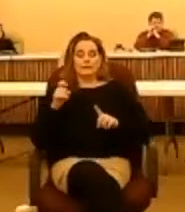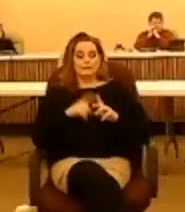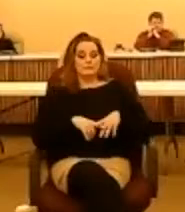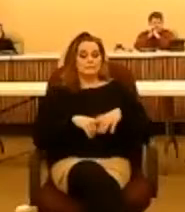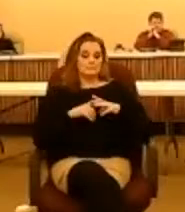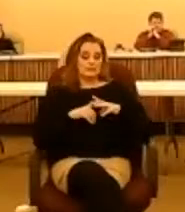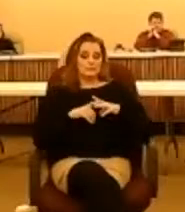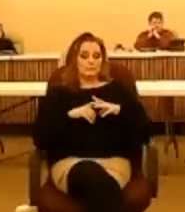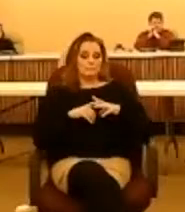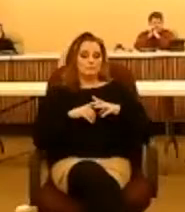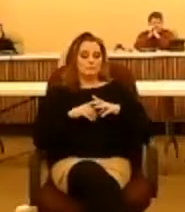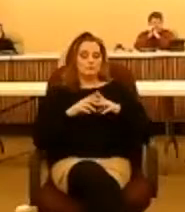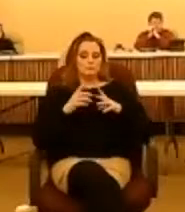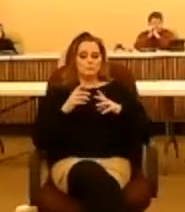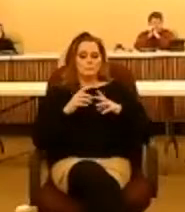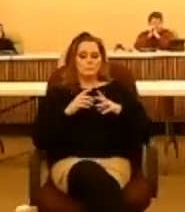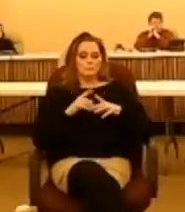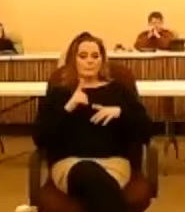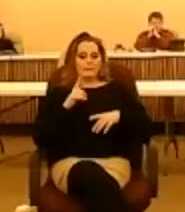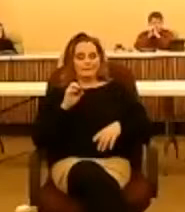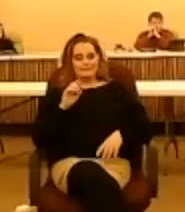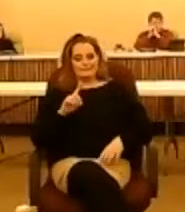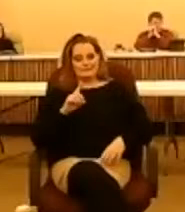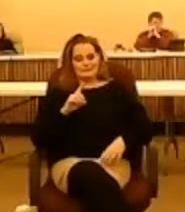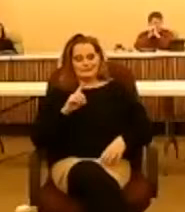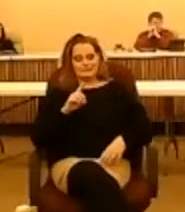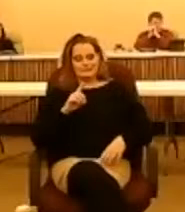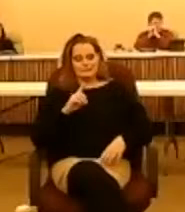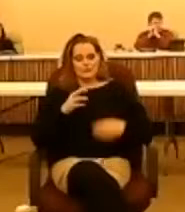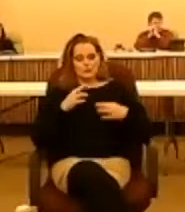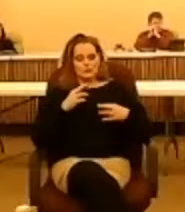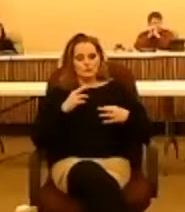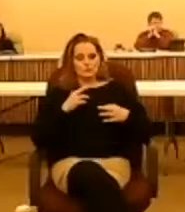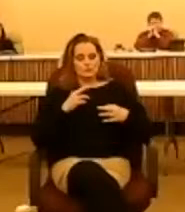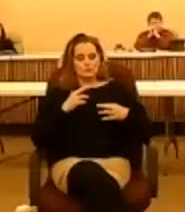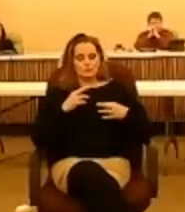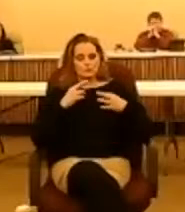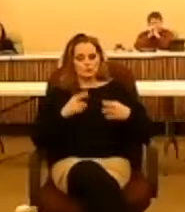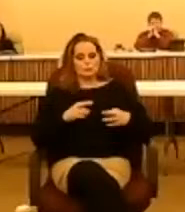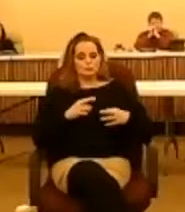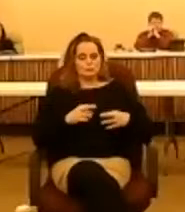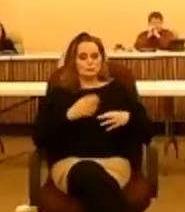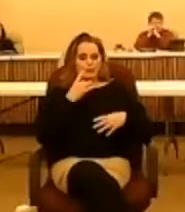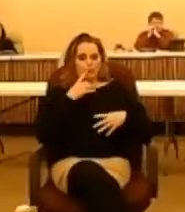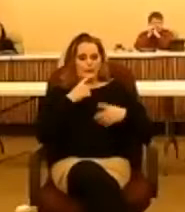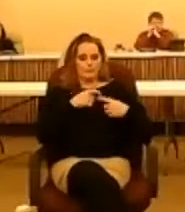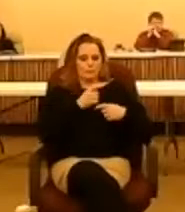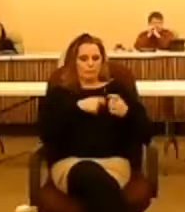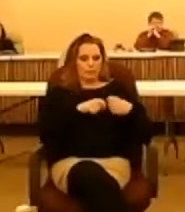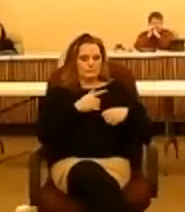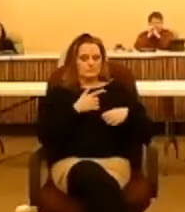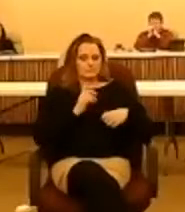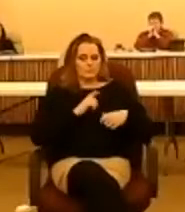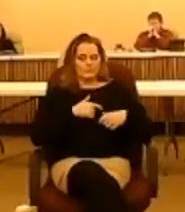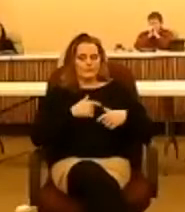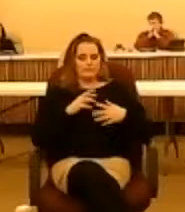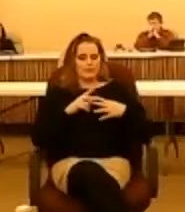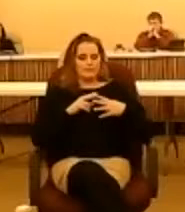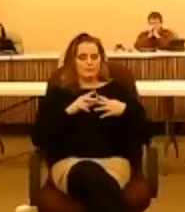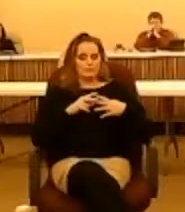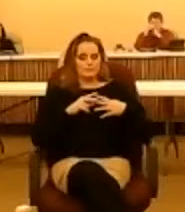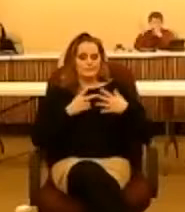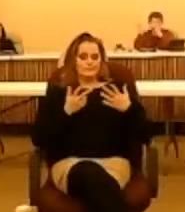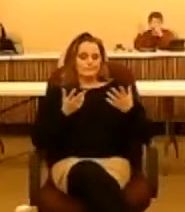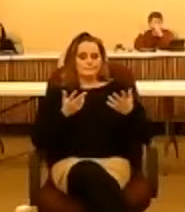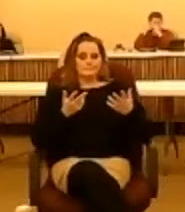the LED street light replacement program. So we've got a couple. We're